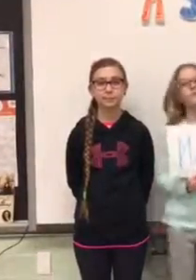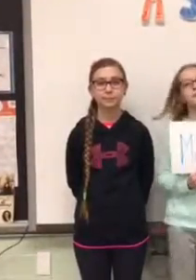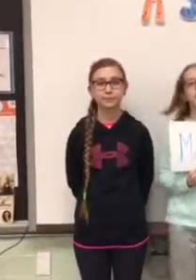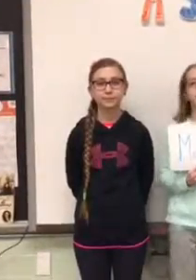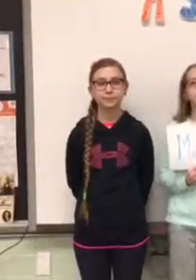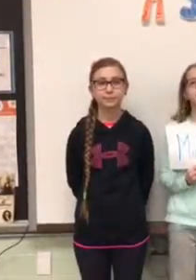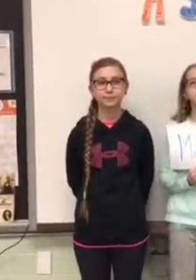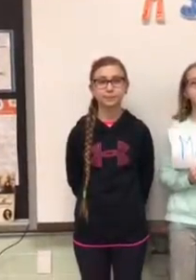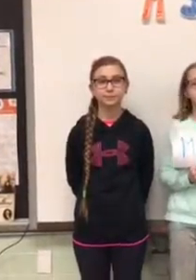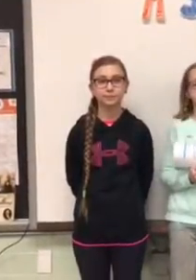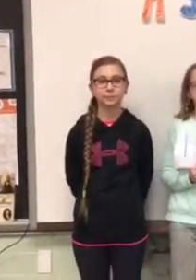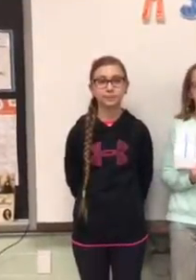Mother.